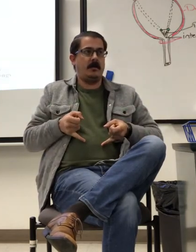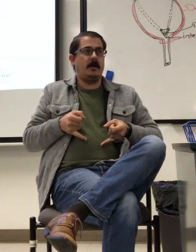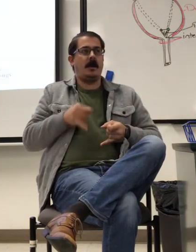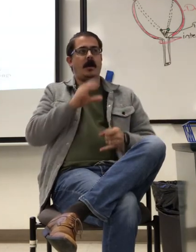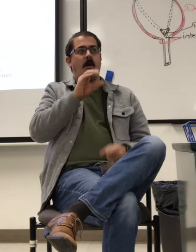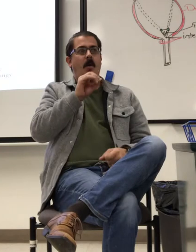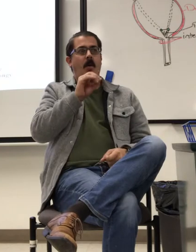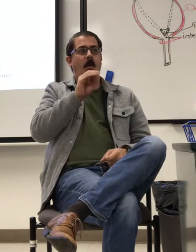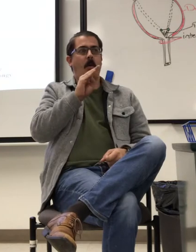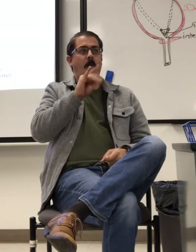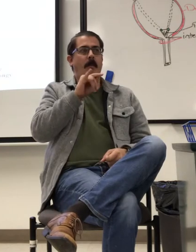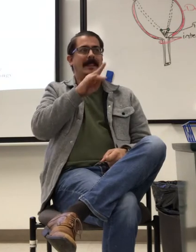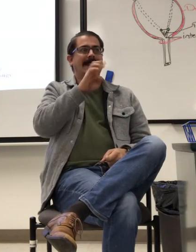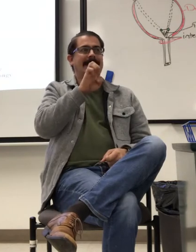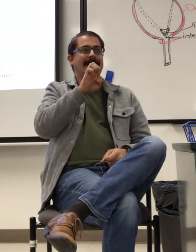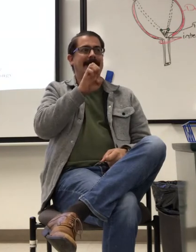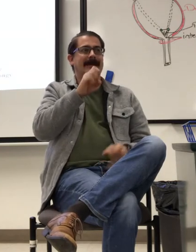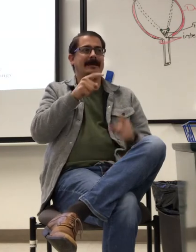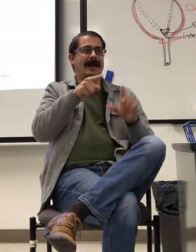know.